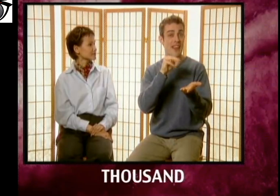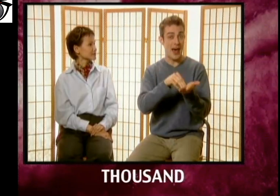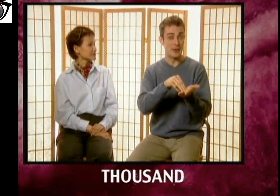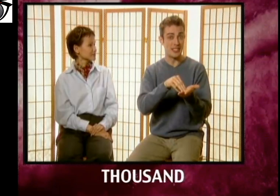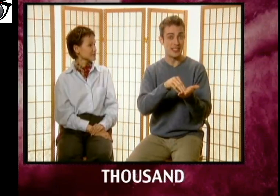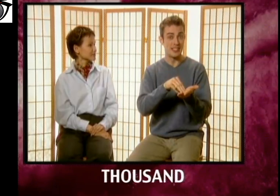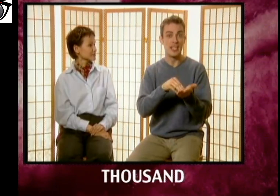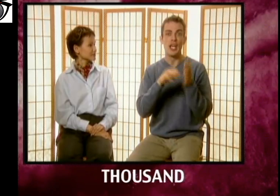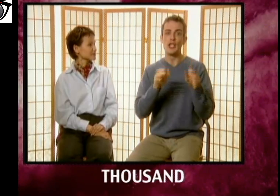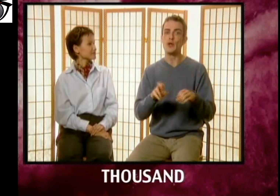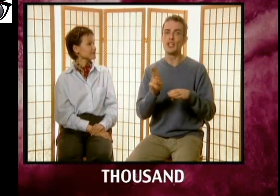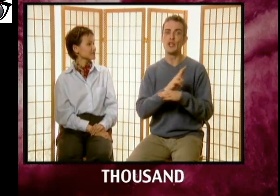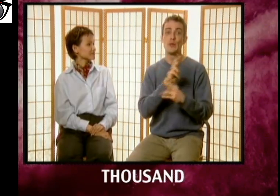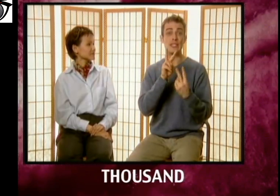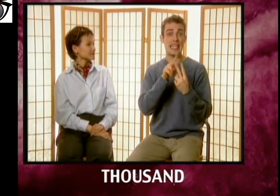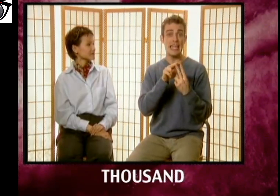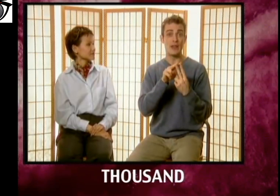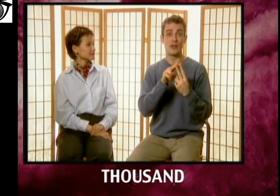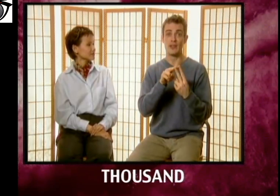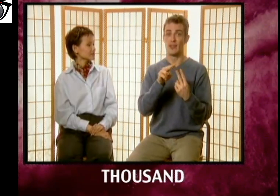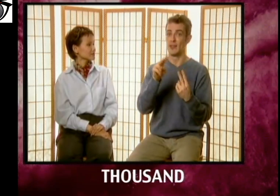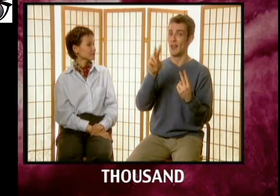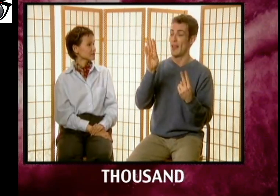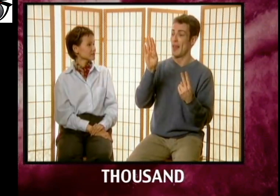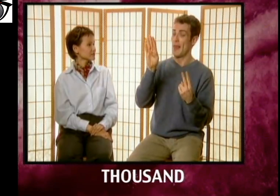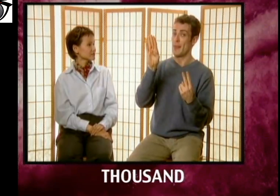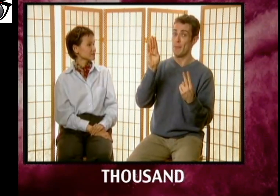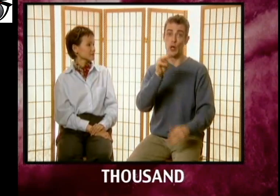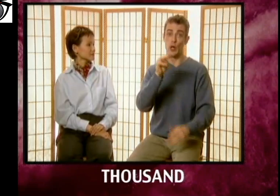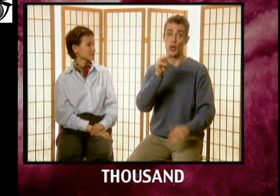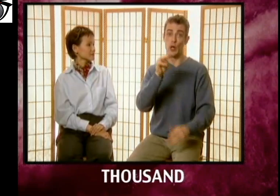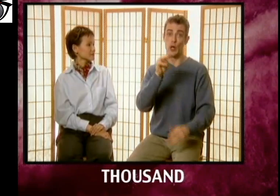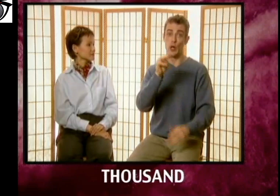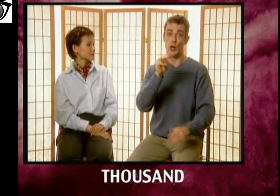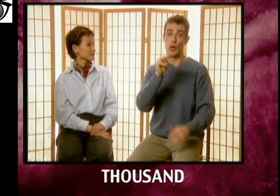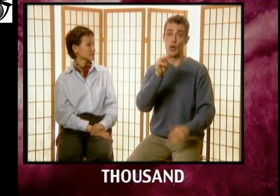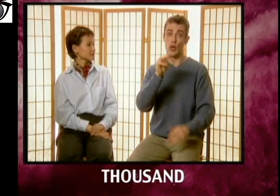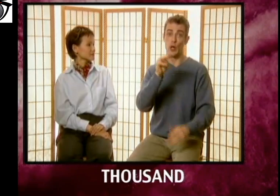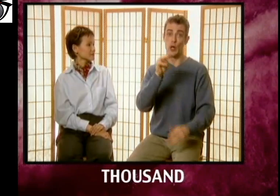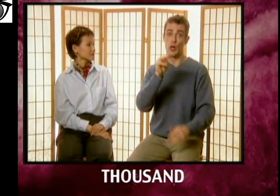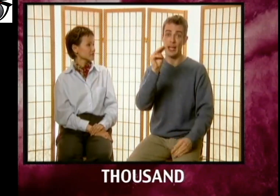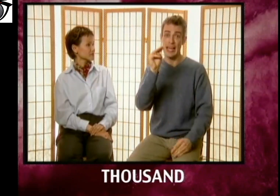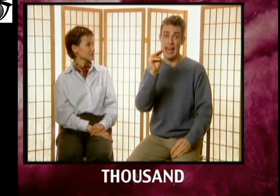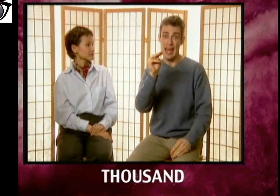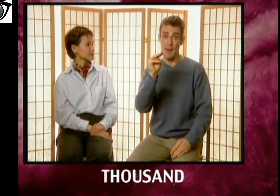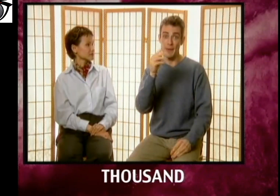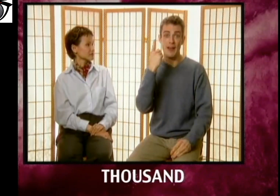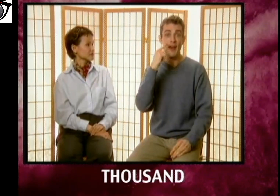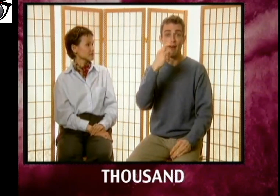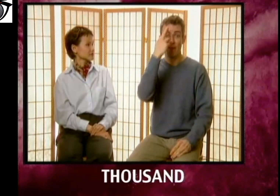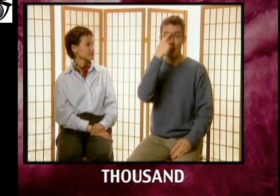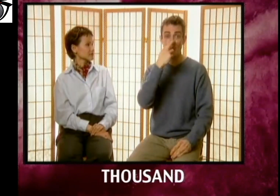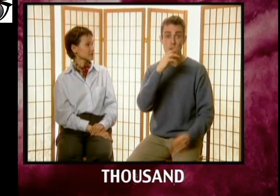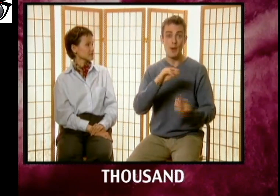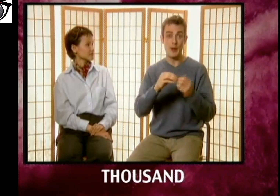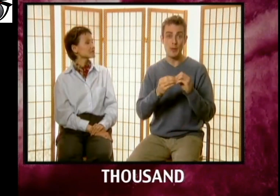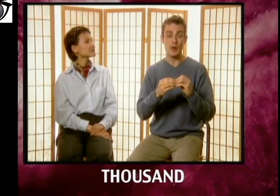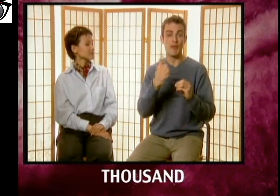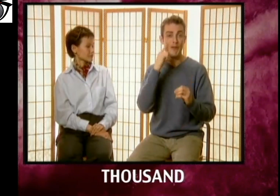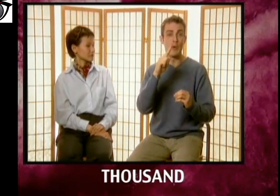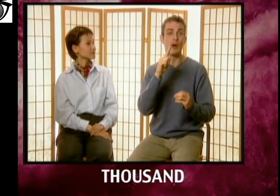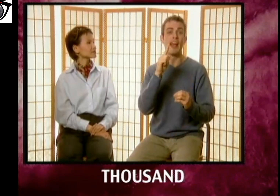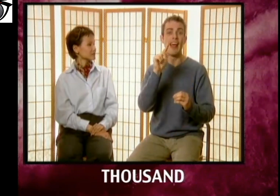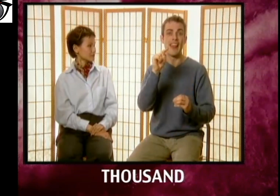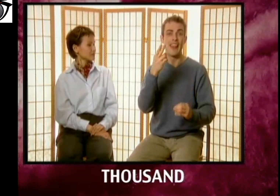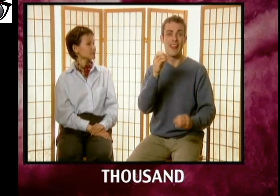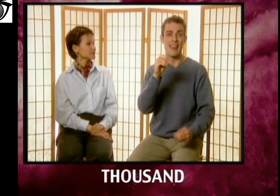for 1,000. You can use either the bent hand or M for the Roman